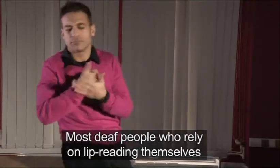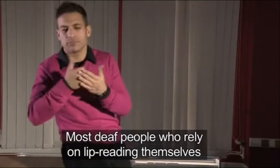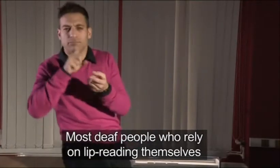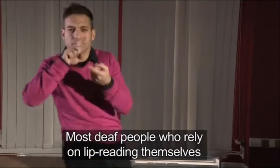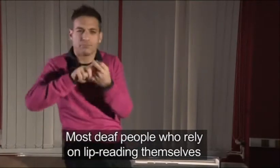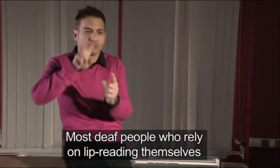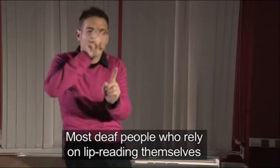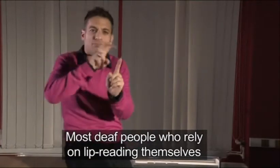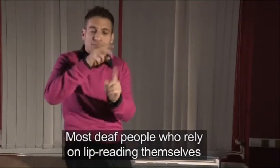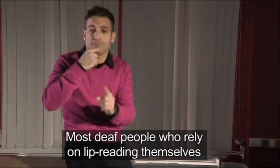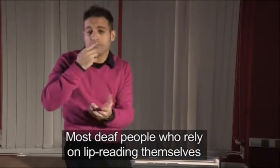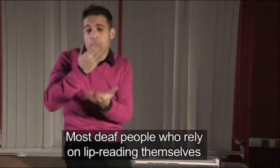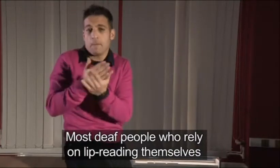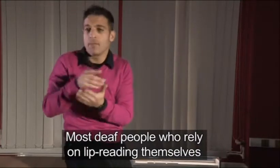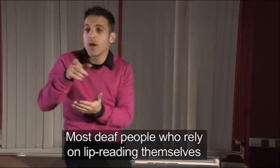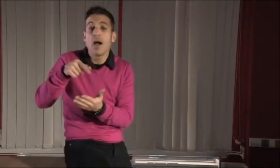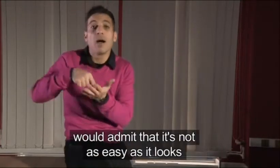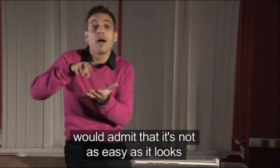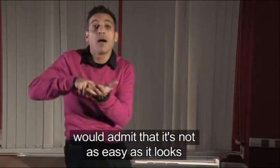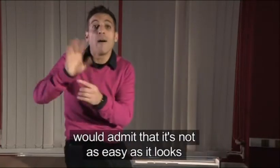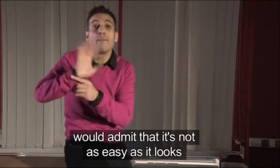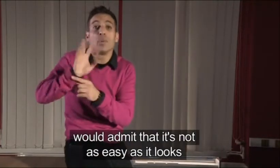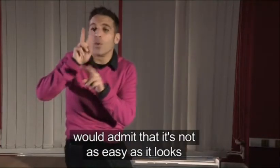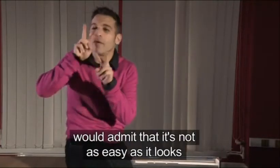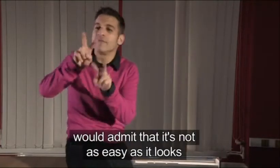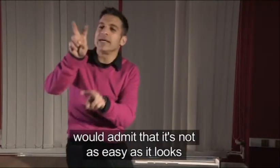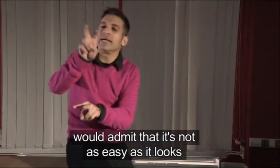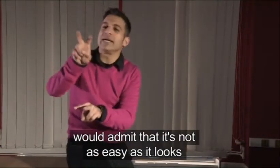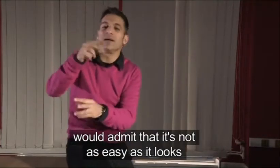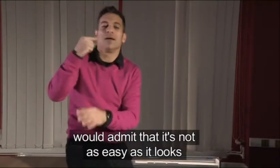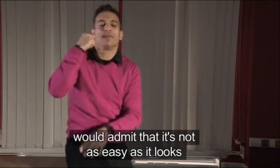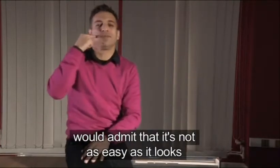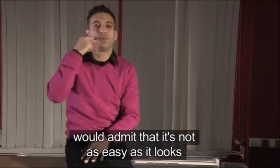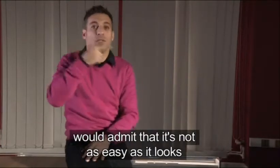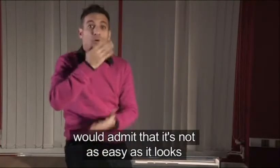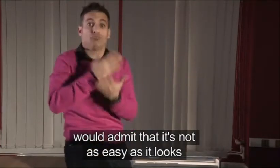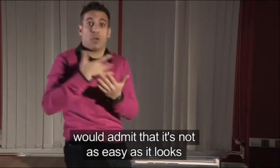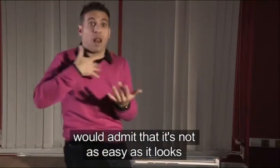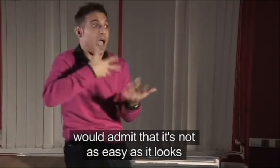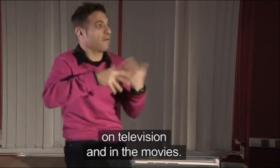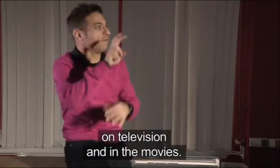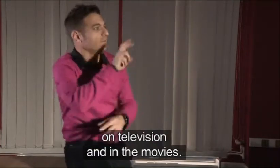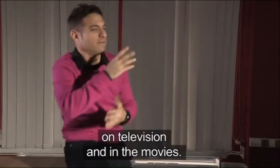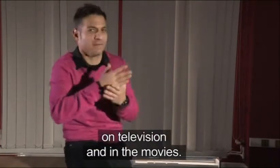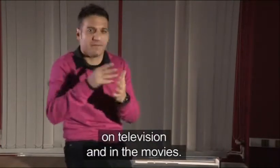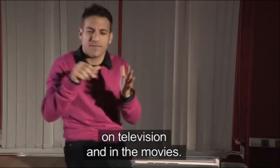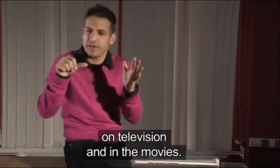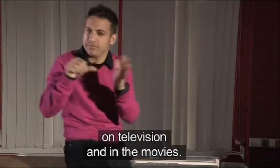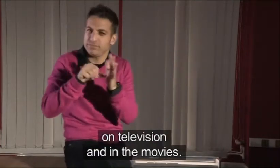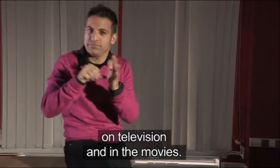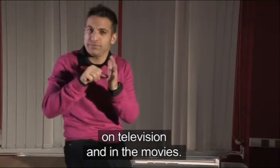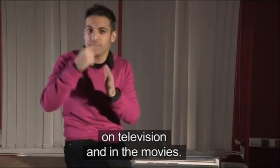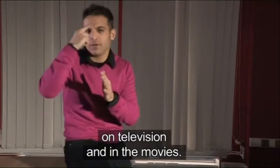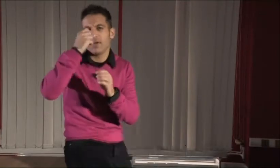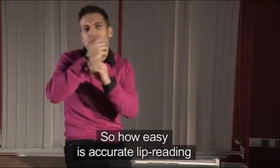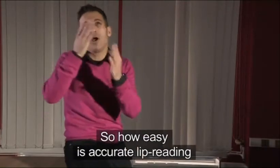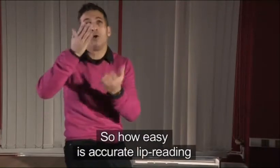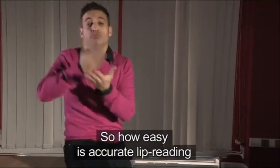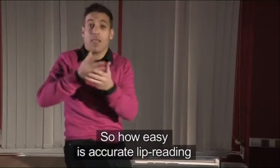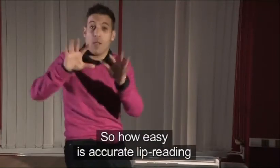Most deaf people who rely on lip reading themselves would admit that it's not as easy as it looks on television and in the